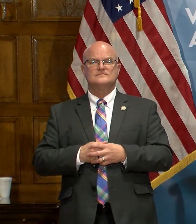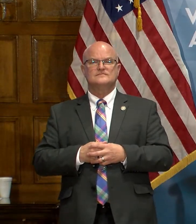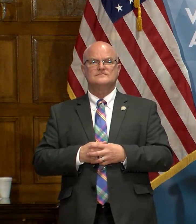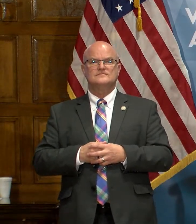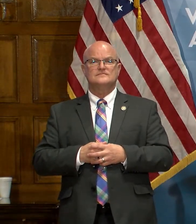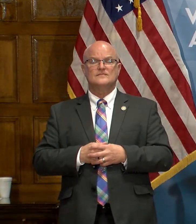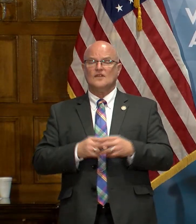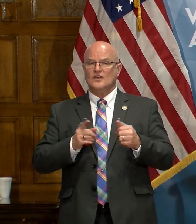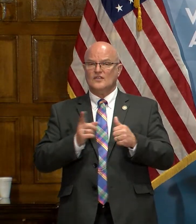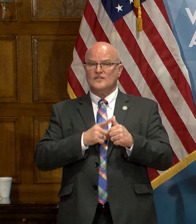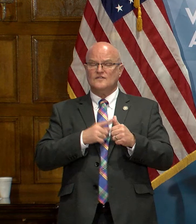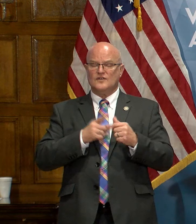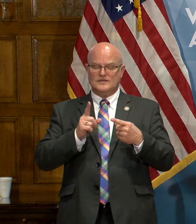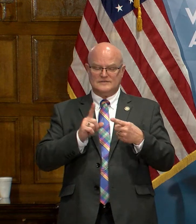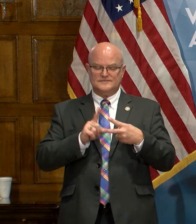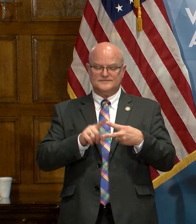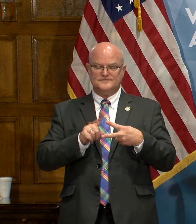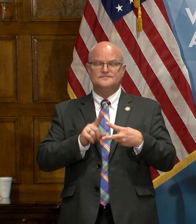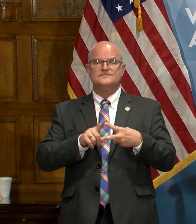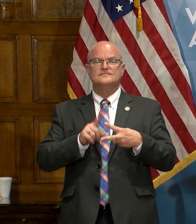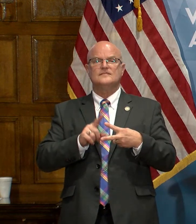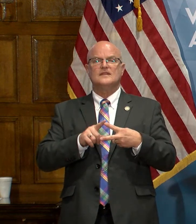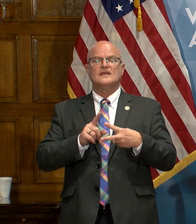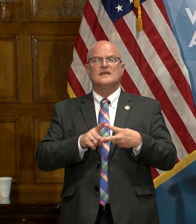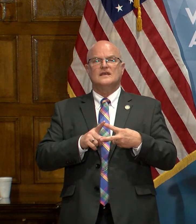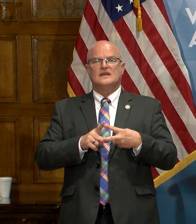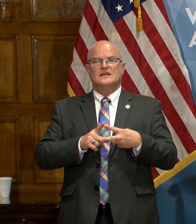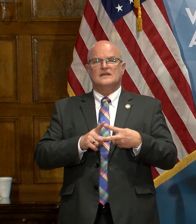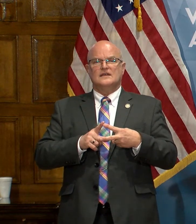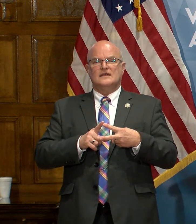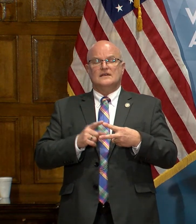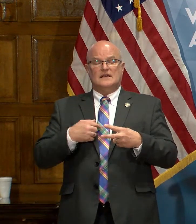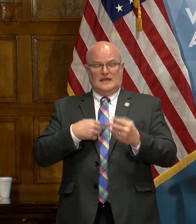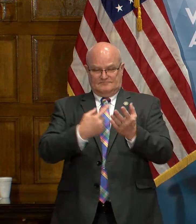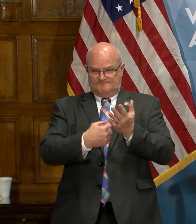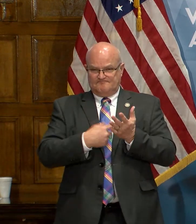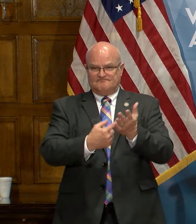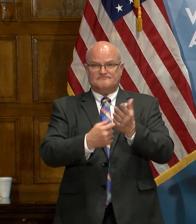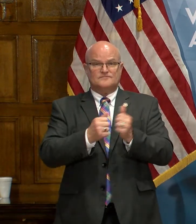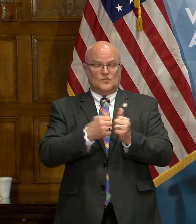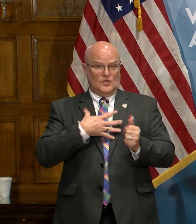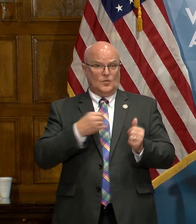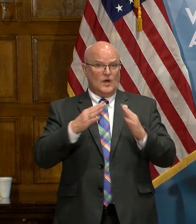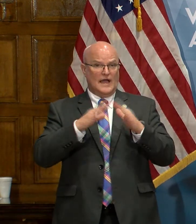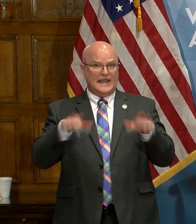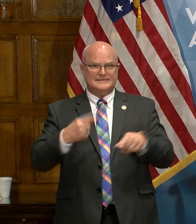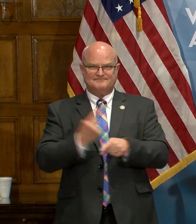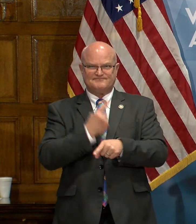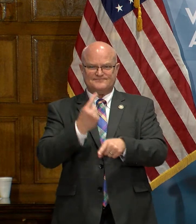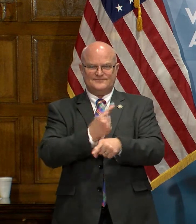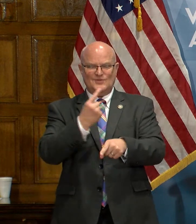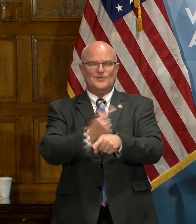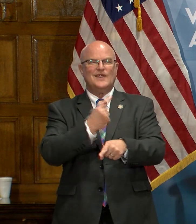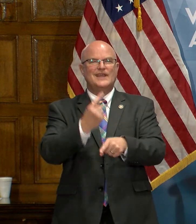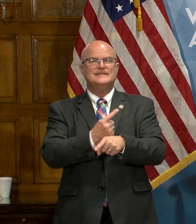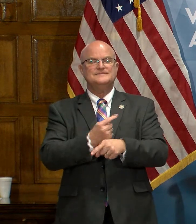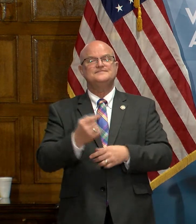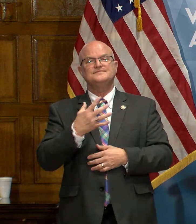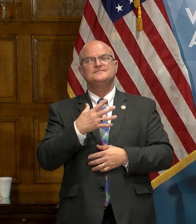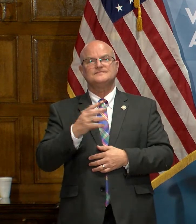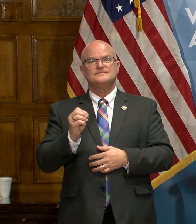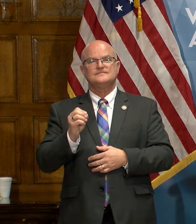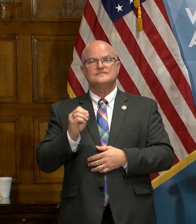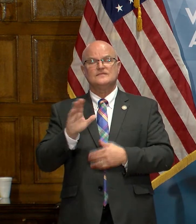On the first point, I've talked to the White House regularly,